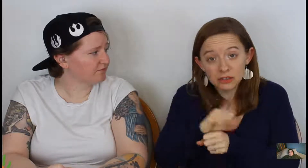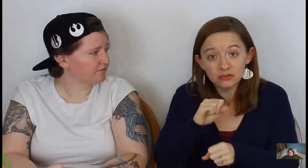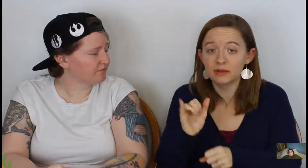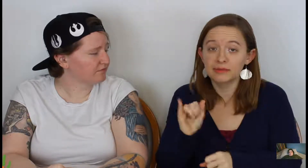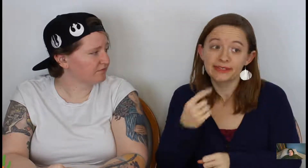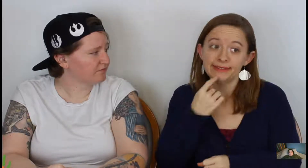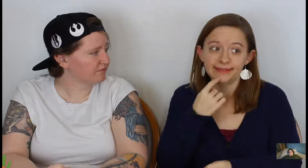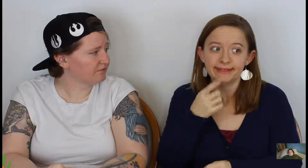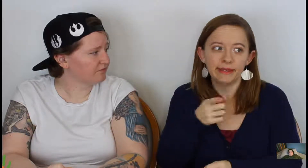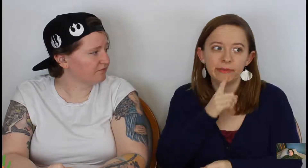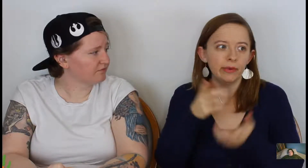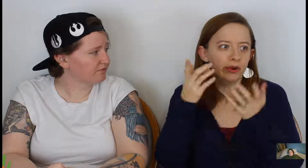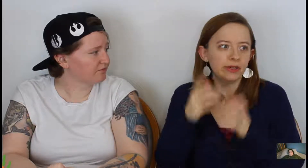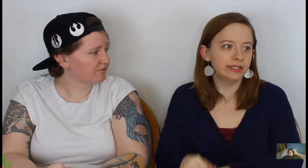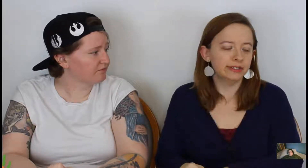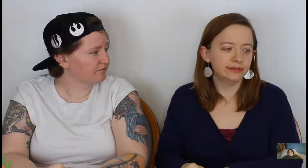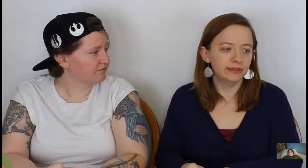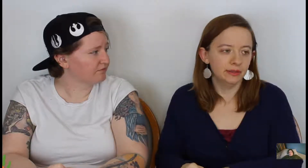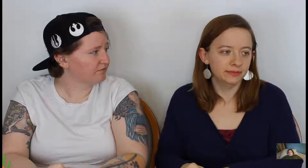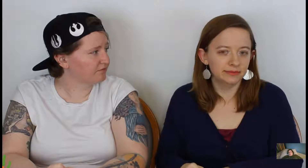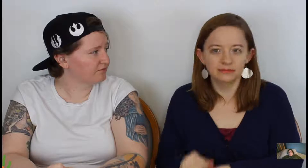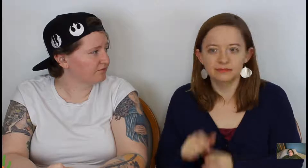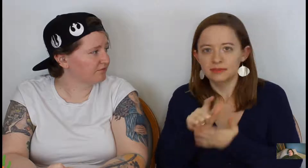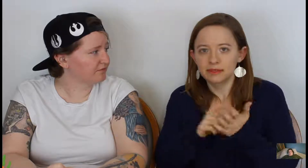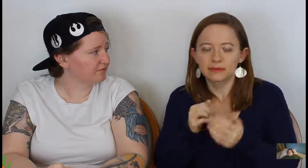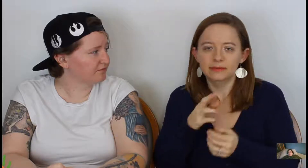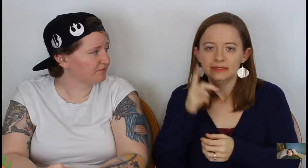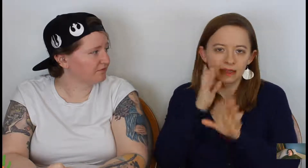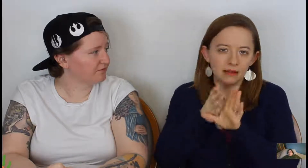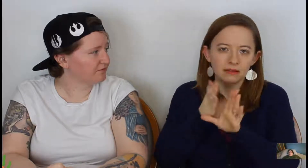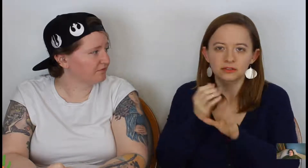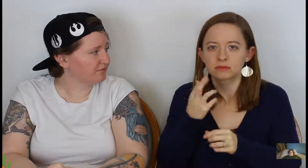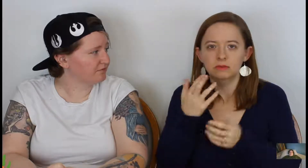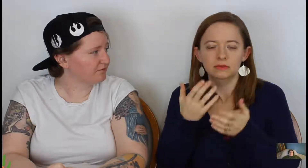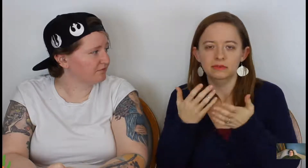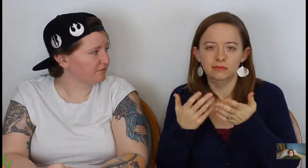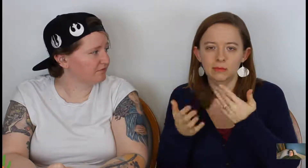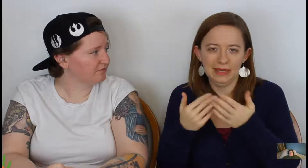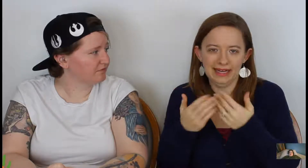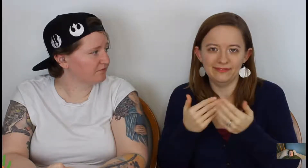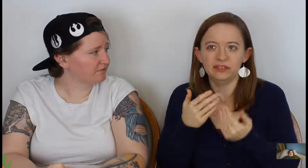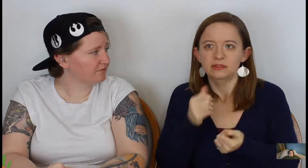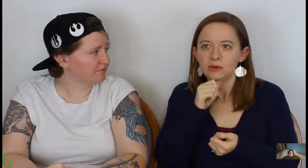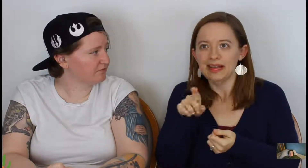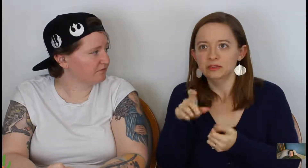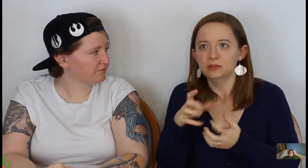deaf people within your job, let's say, I don't know, lawyer or psychologist or